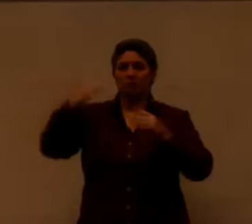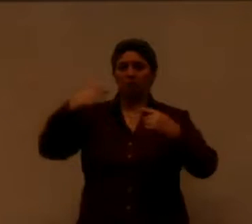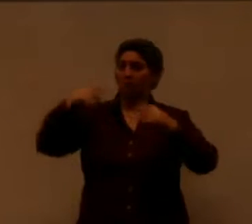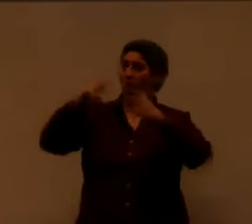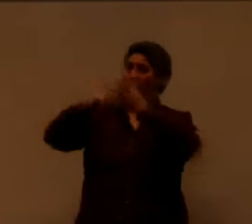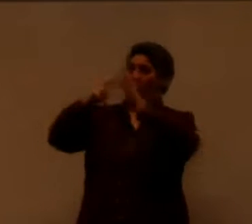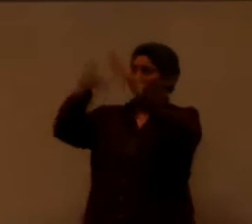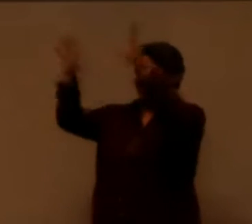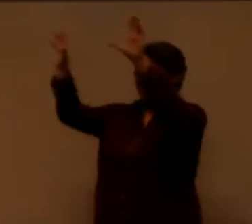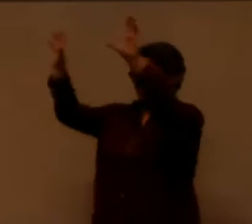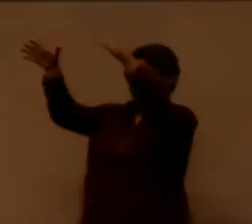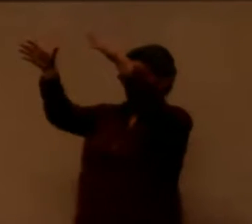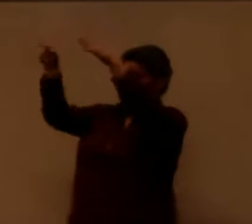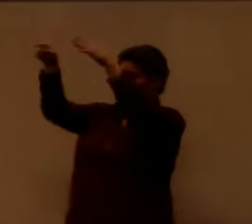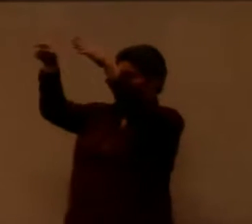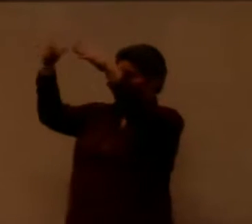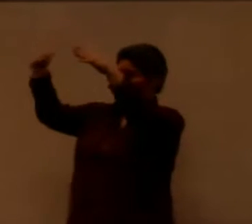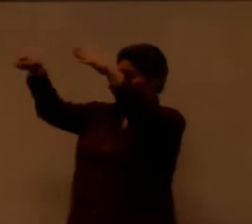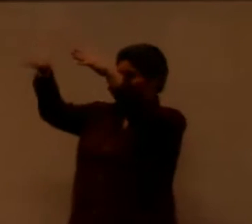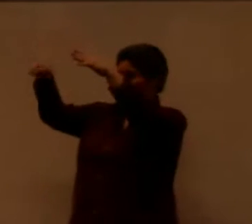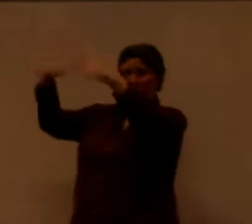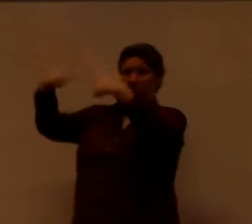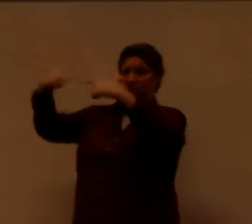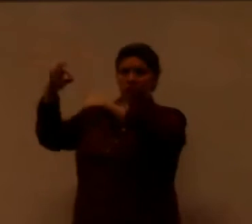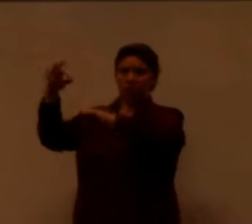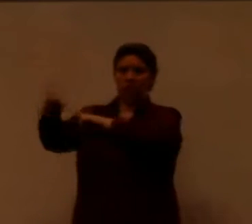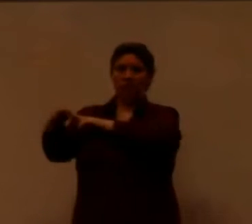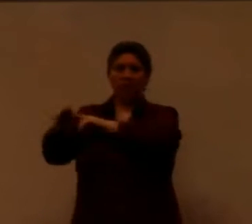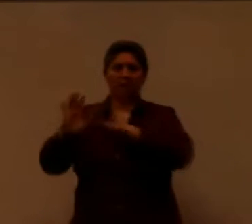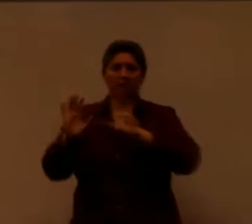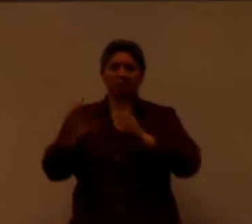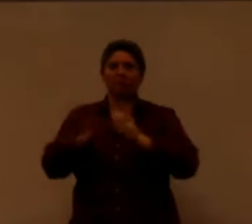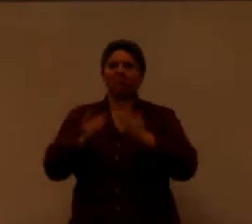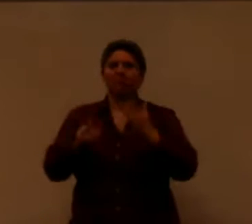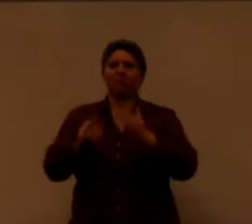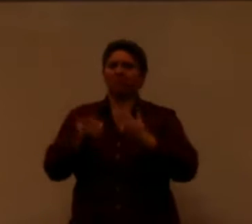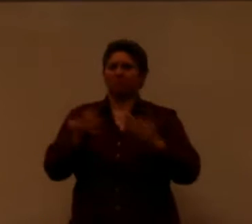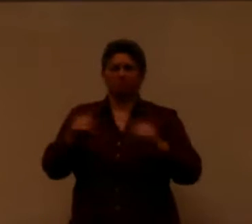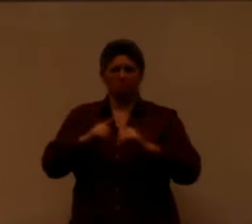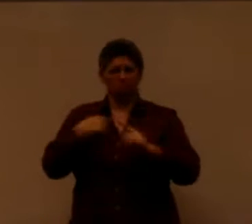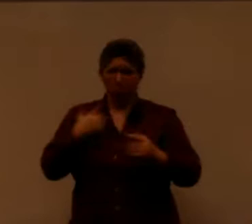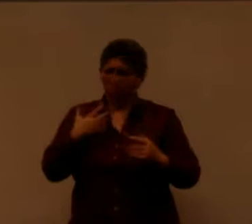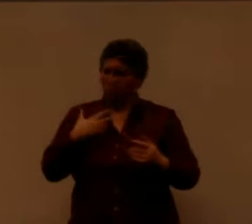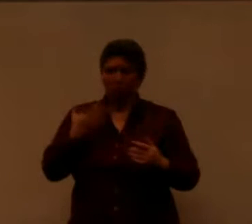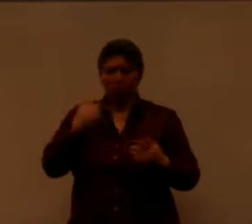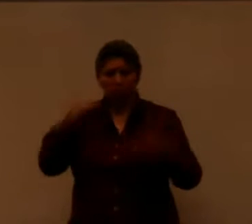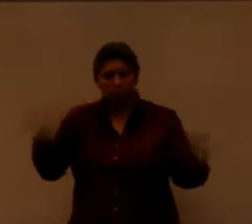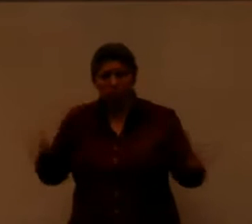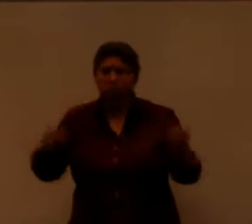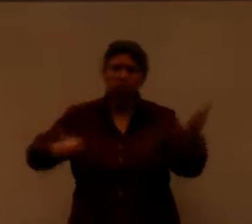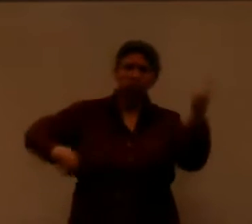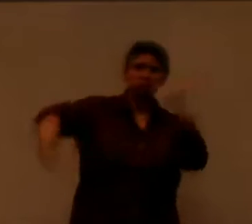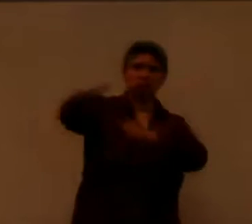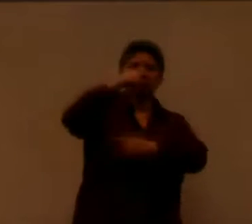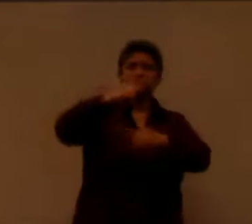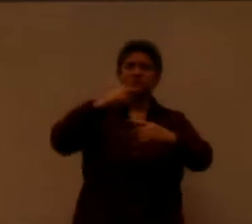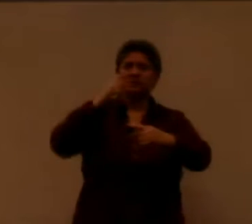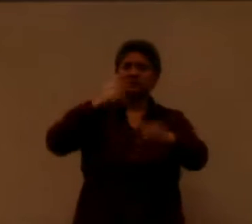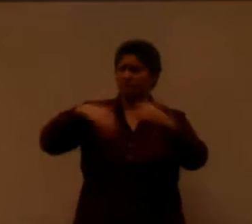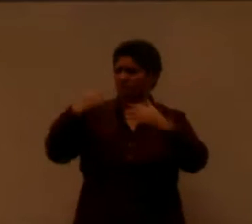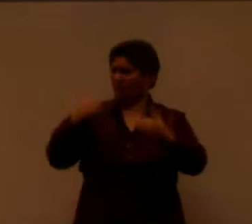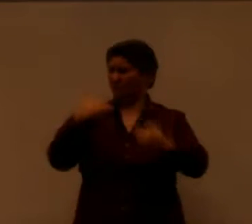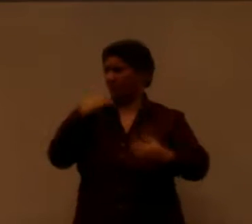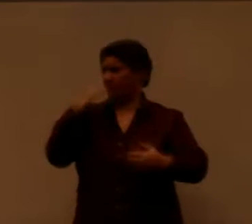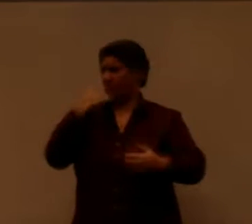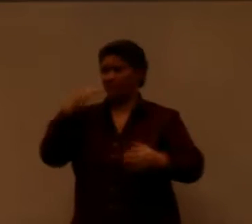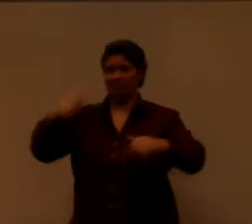So anyone who works for any of those 6 organisations is not allowed to apply for the position on the National Advisory Group.